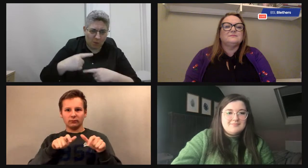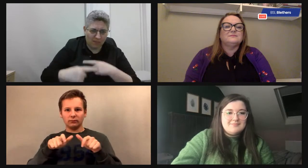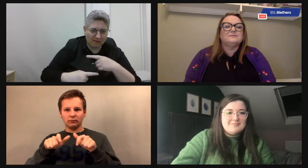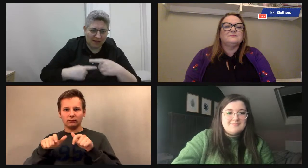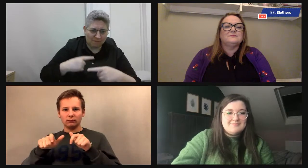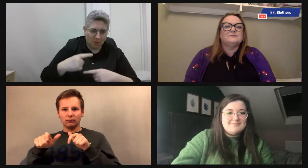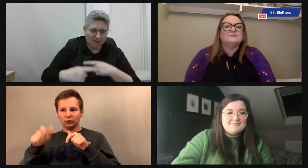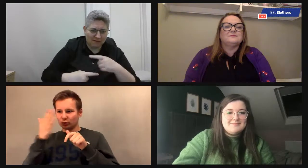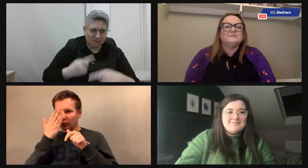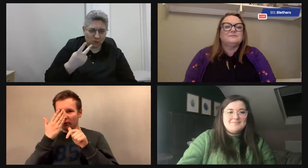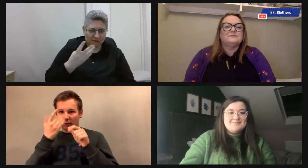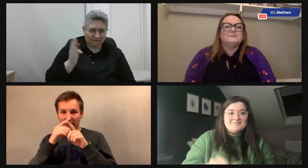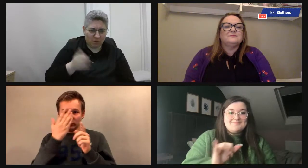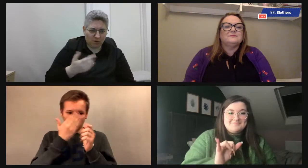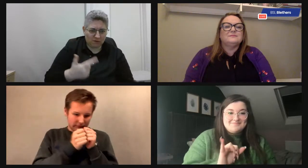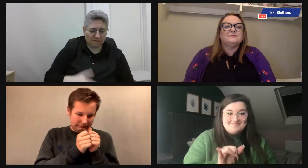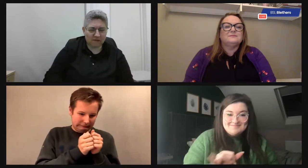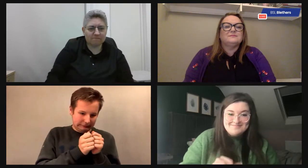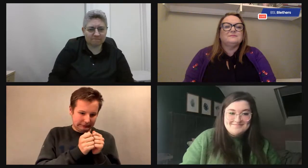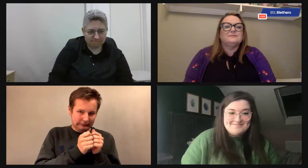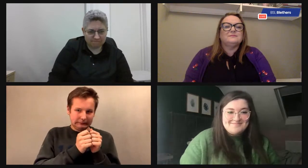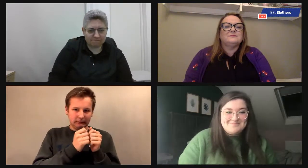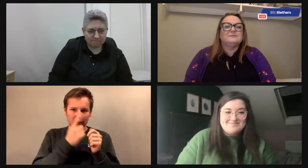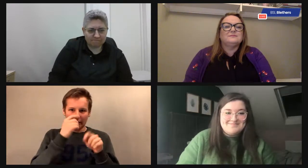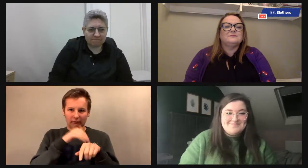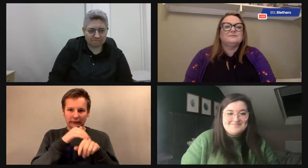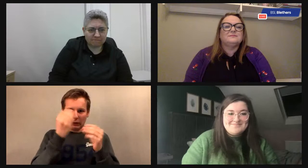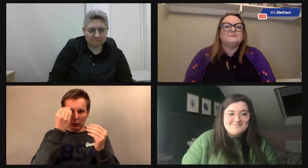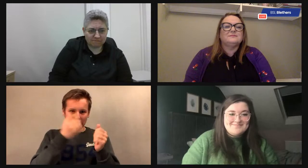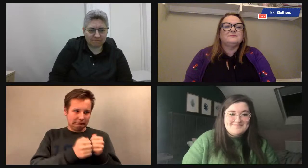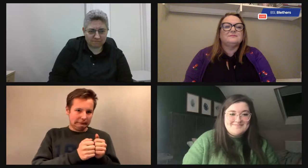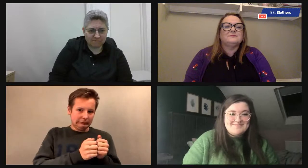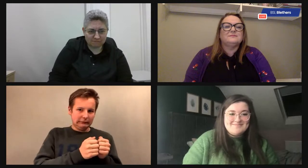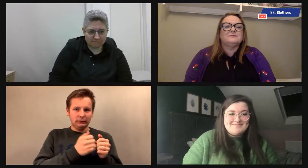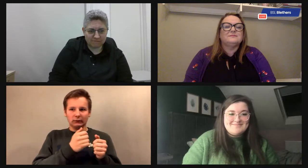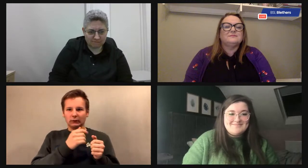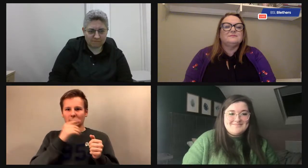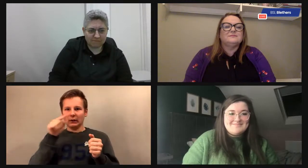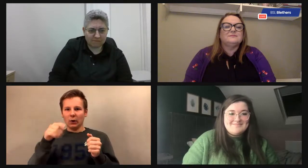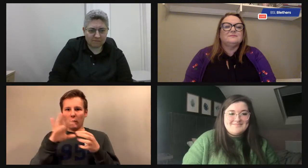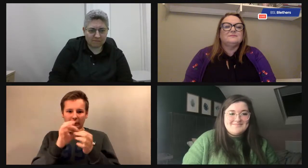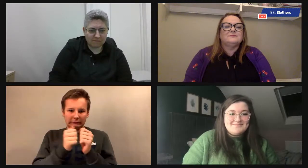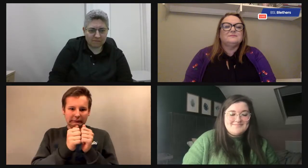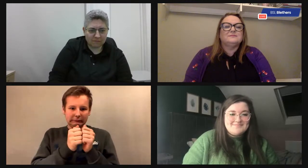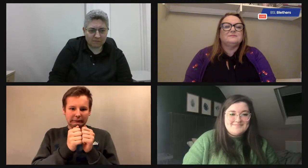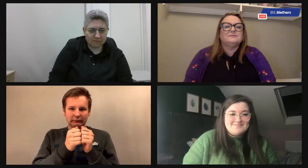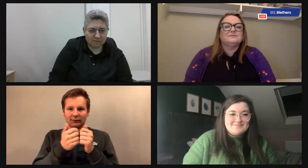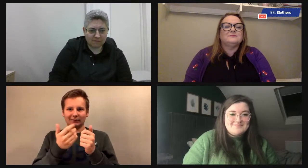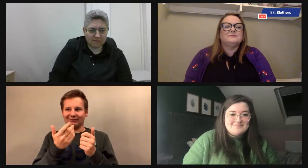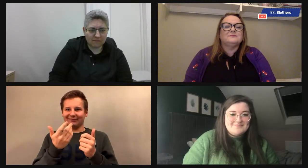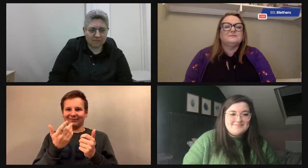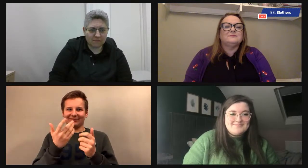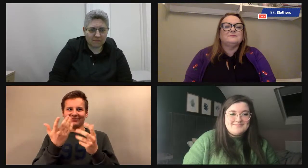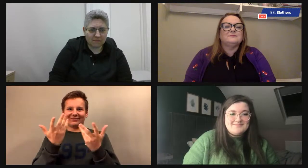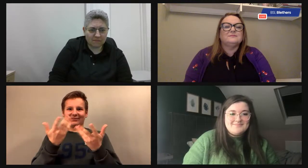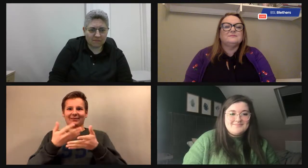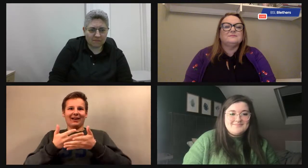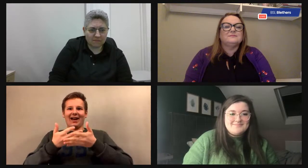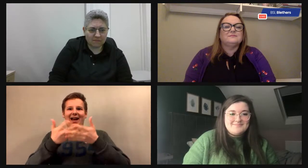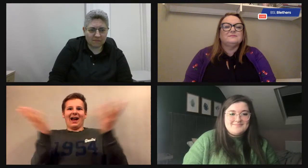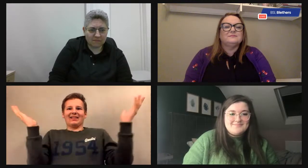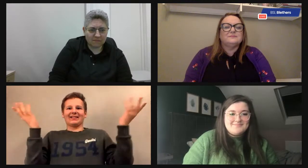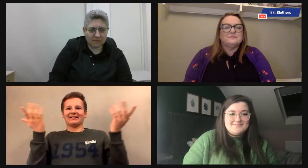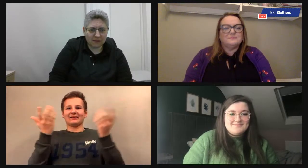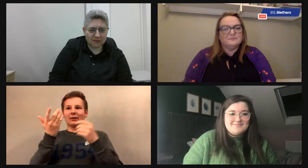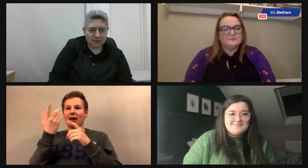your time if you wanted to bully someone, you know. And But this is in the this is all 21st happening century, in isn't it? school time and in real time. It's